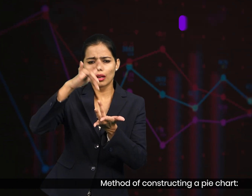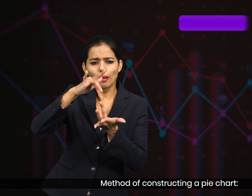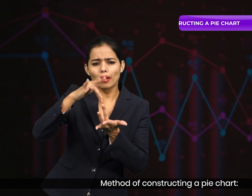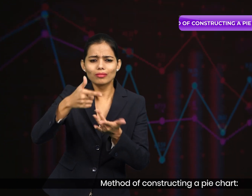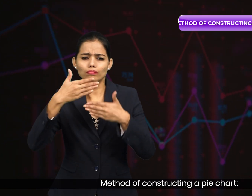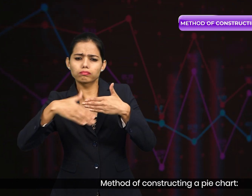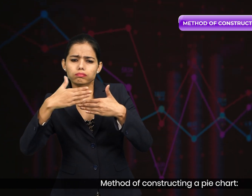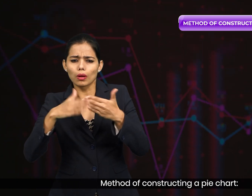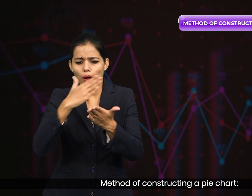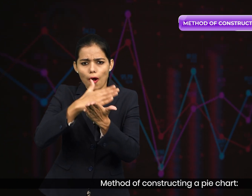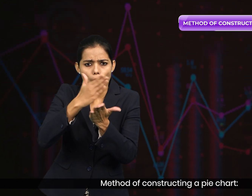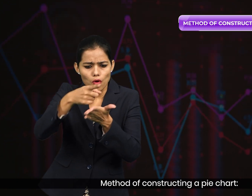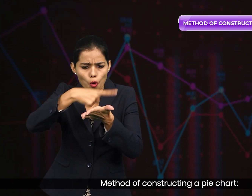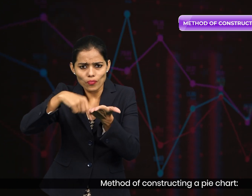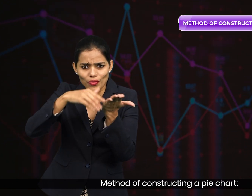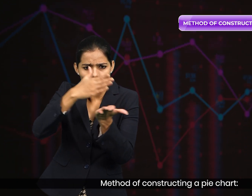Method of constructing a pie chart.